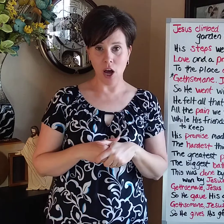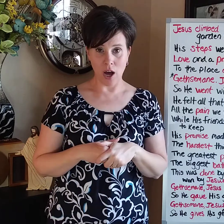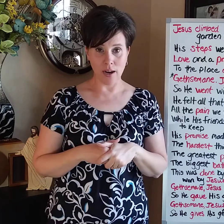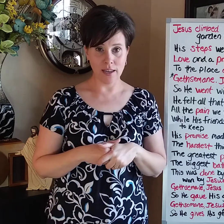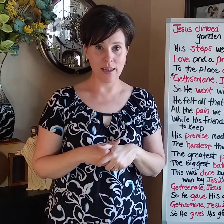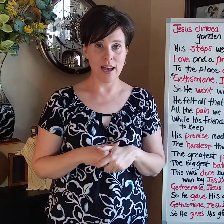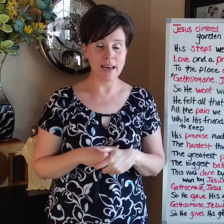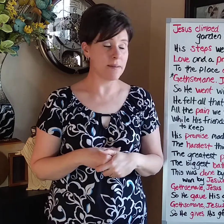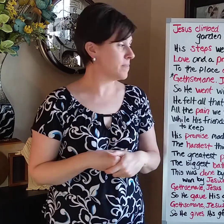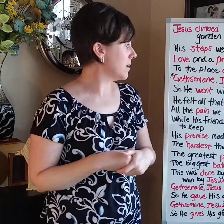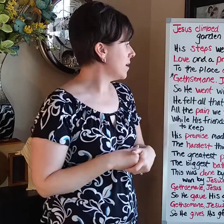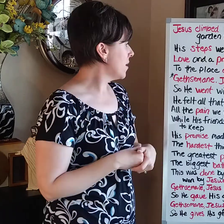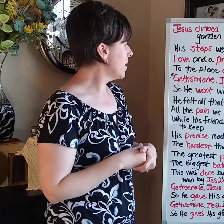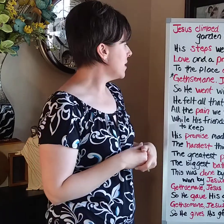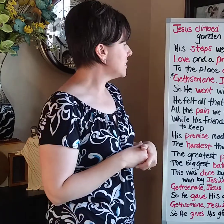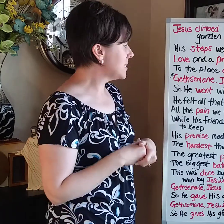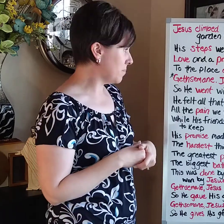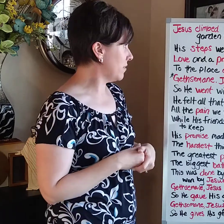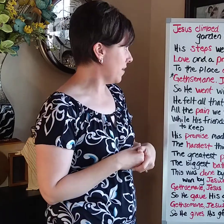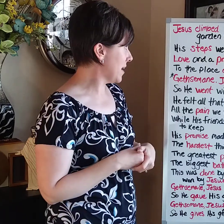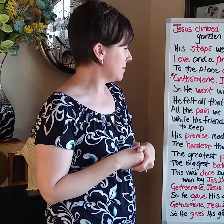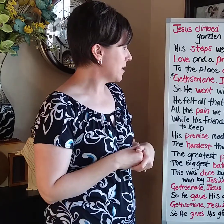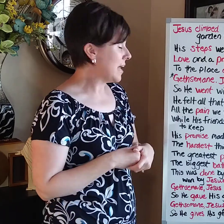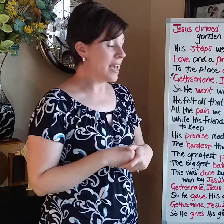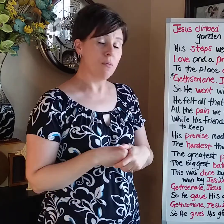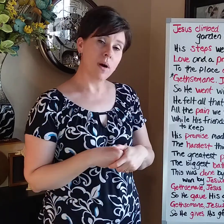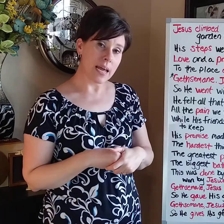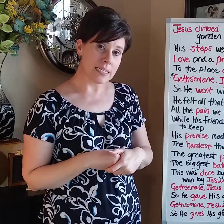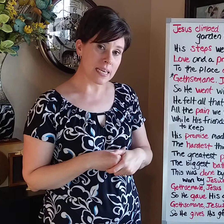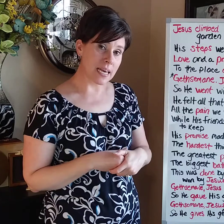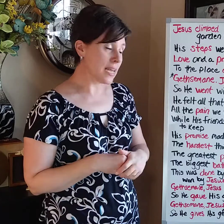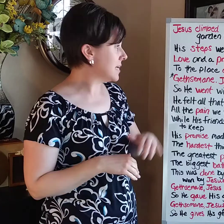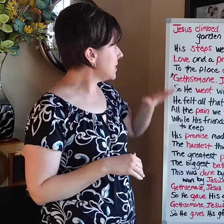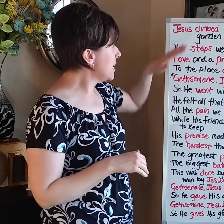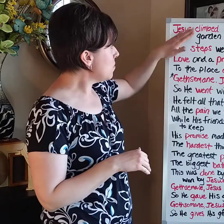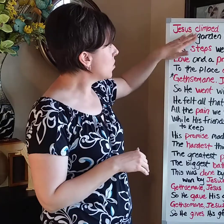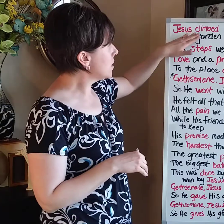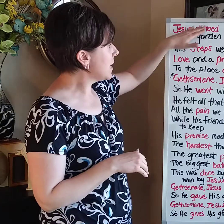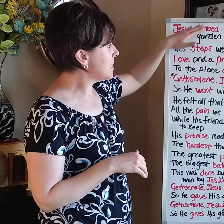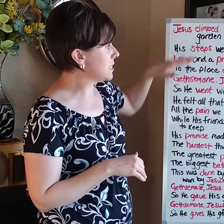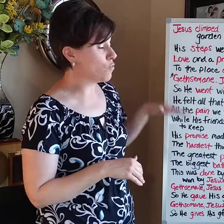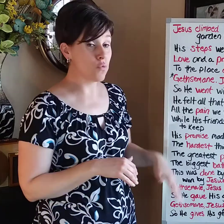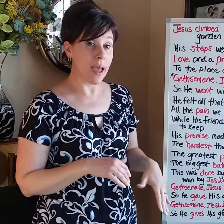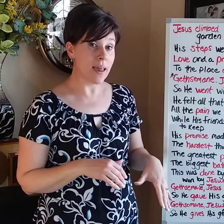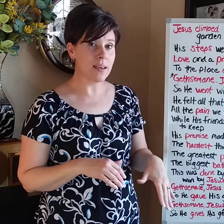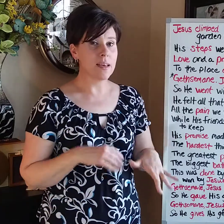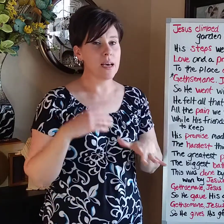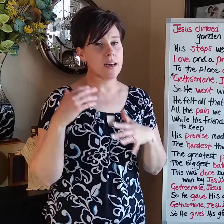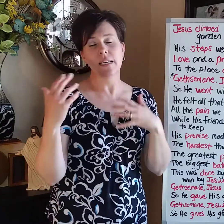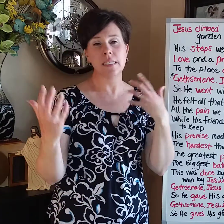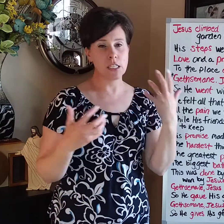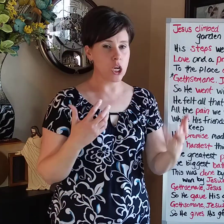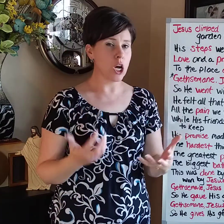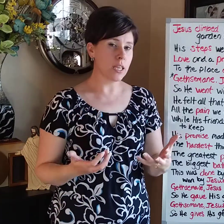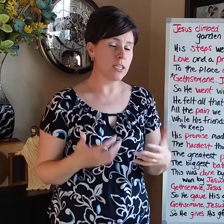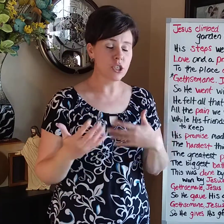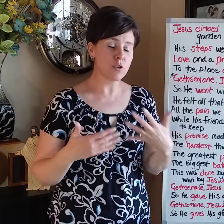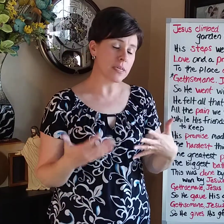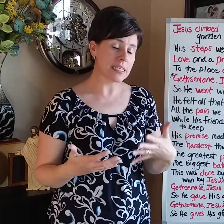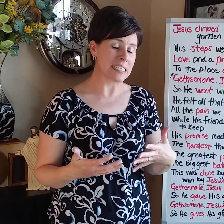song is simplified. And what I did is any word that is in red is the song, is the sign